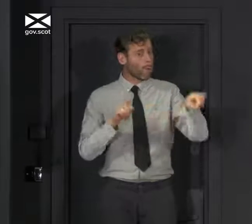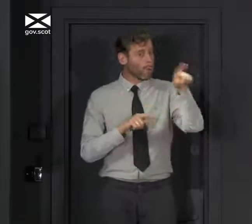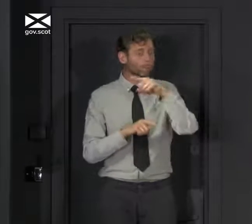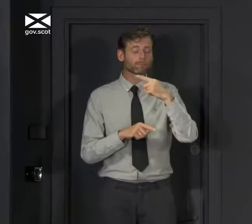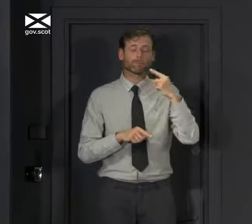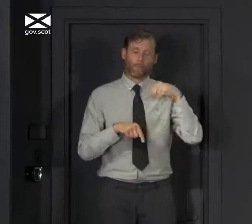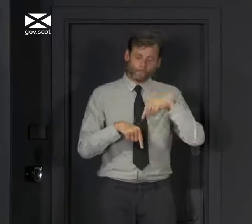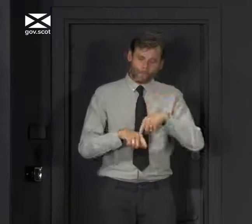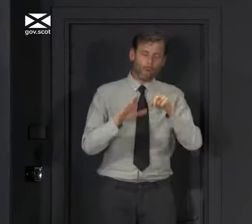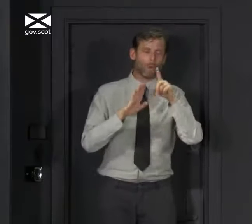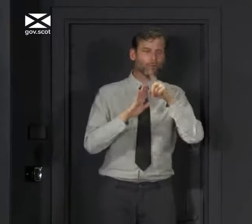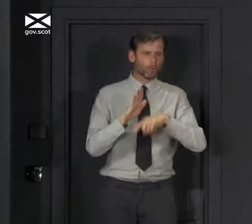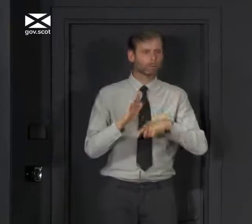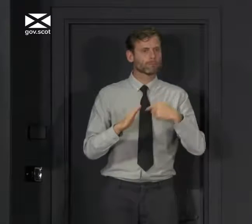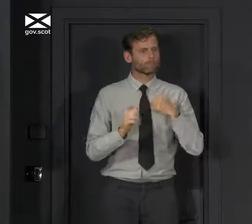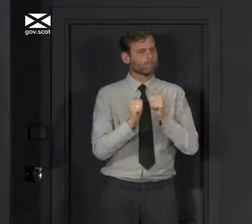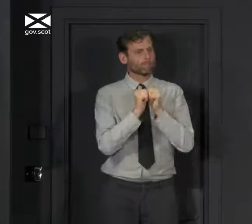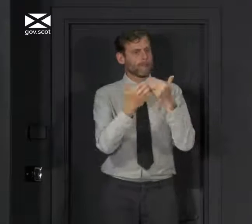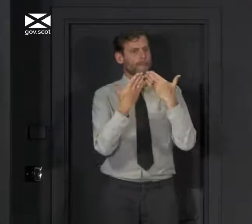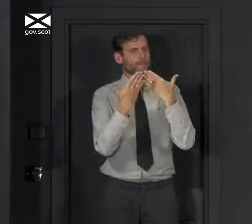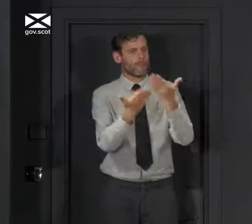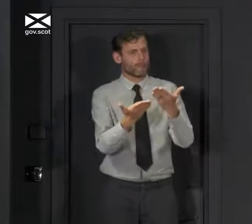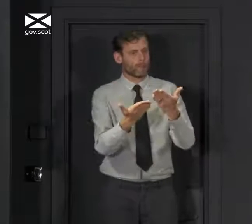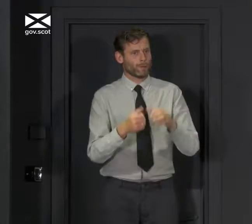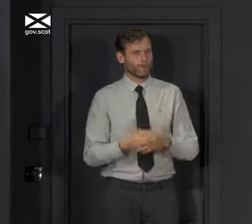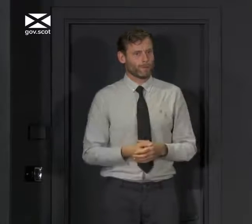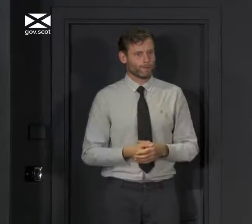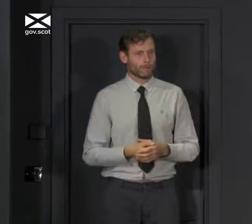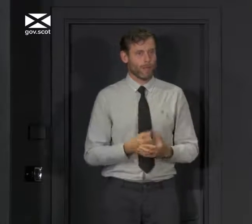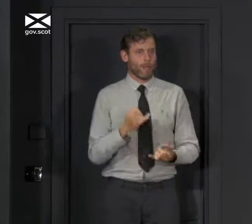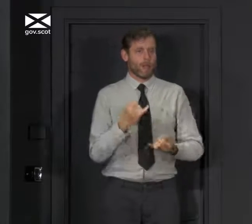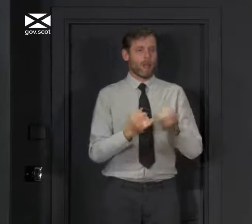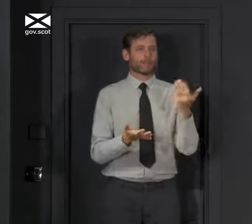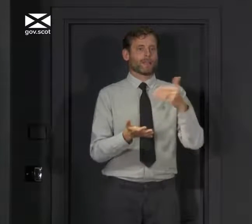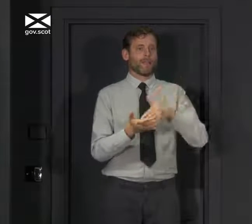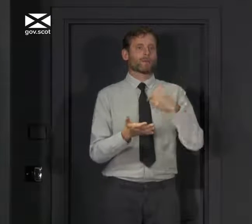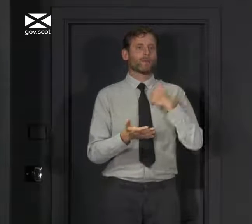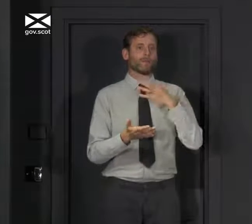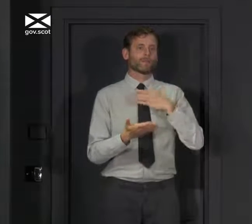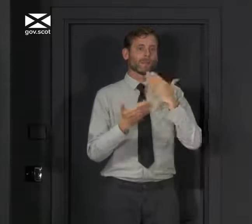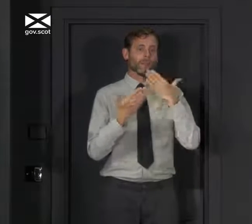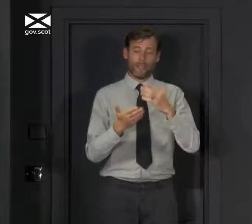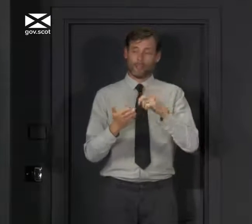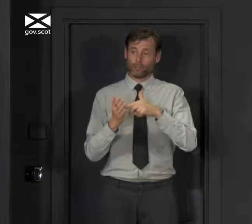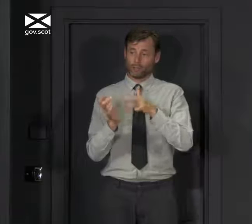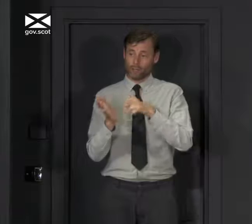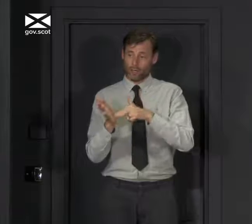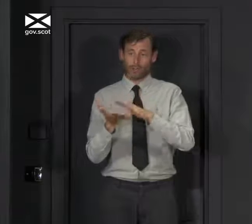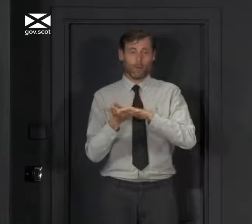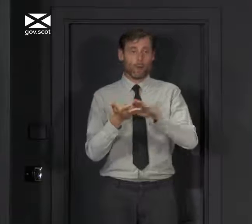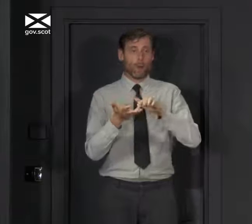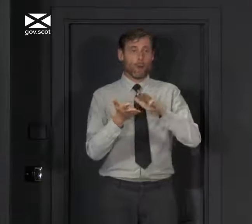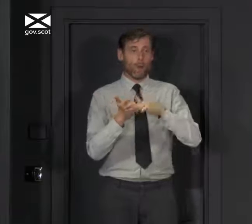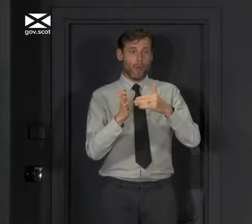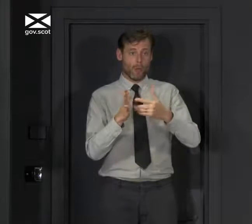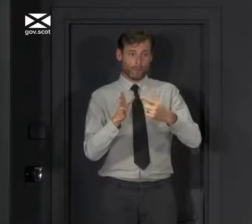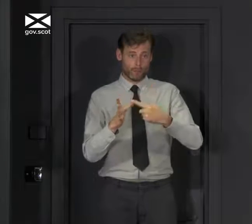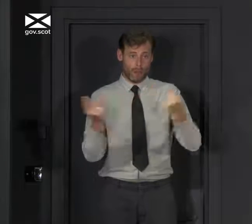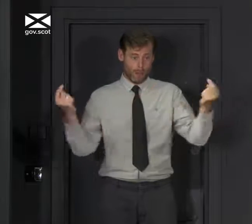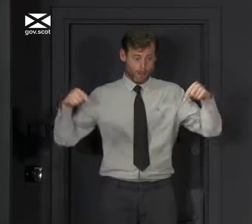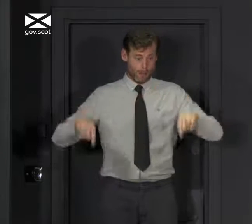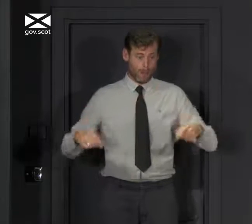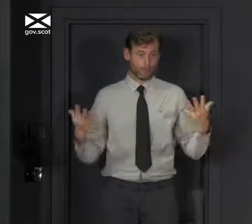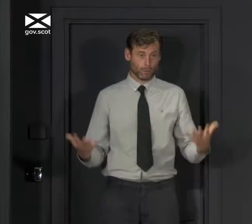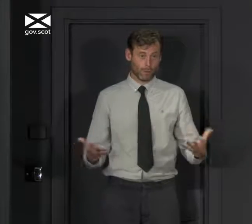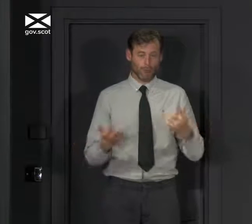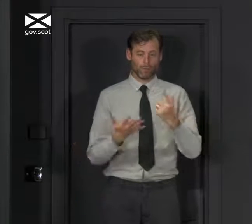in Scotland, you have my very grateful thanks. Finally, let me thank both Jason and Hamza for joining me